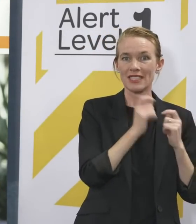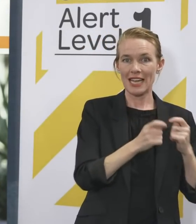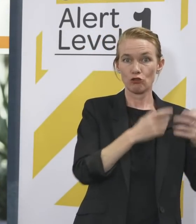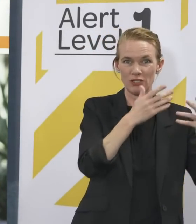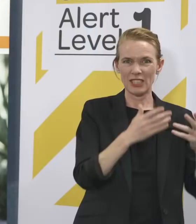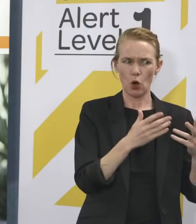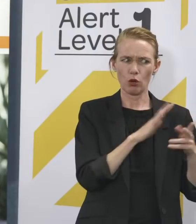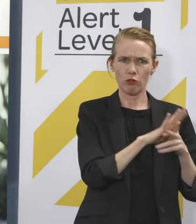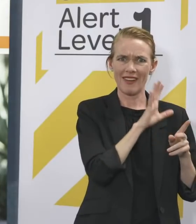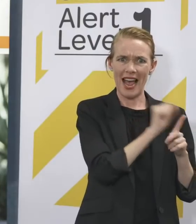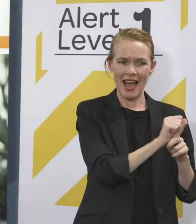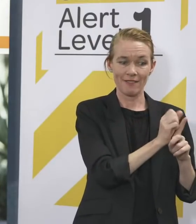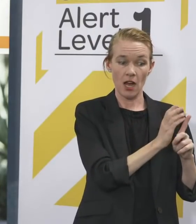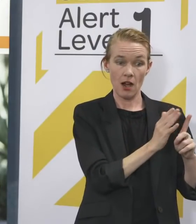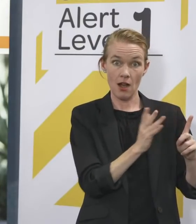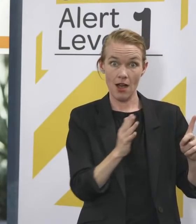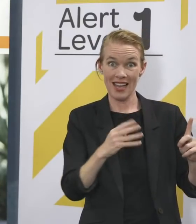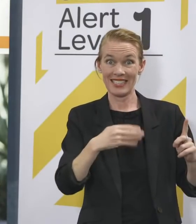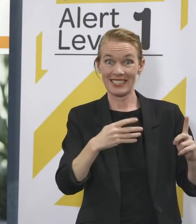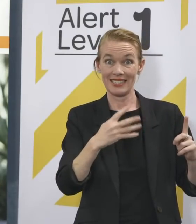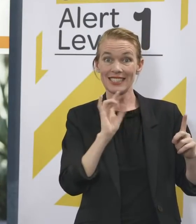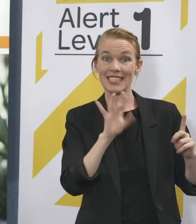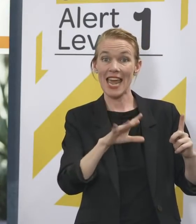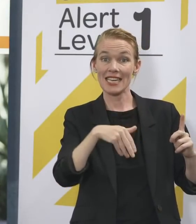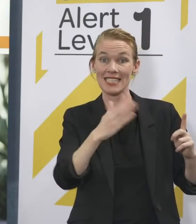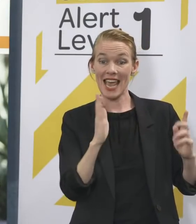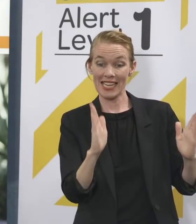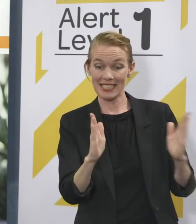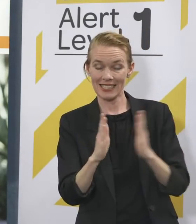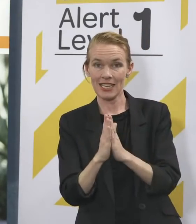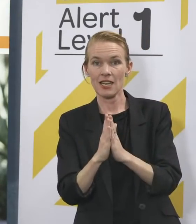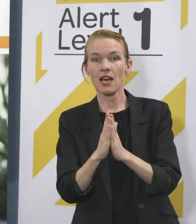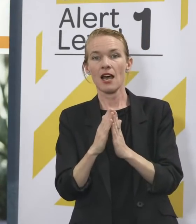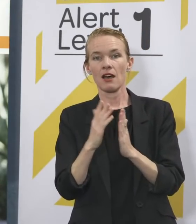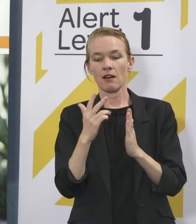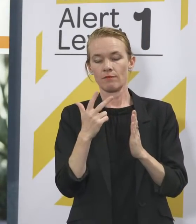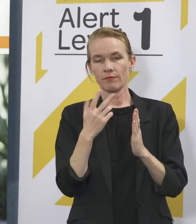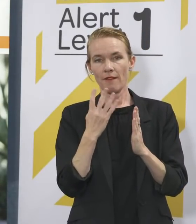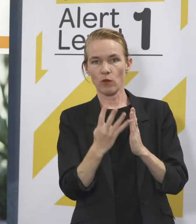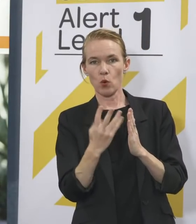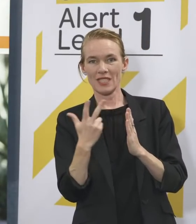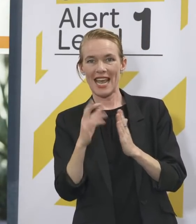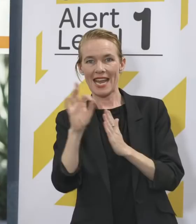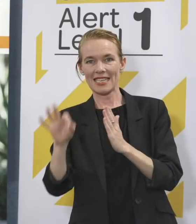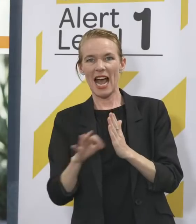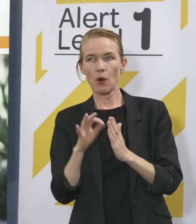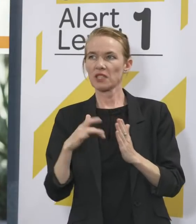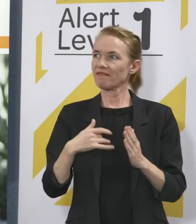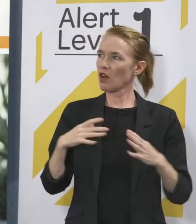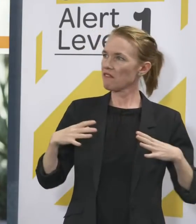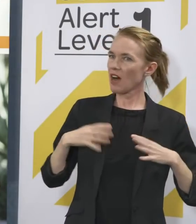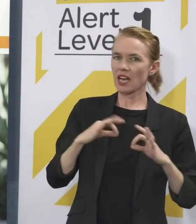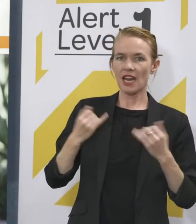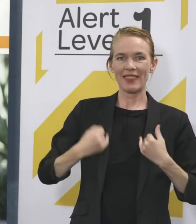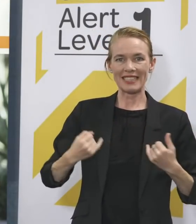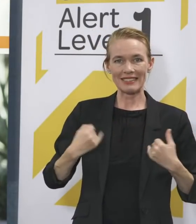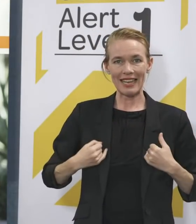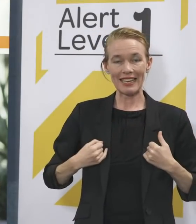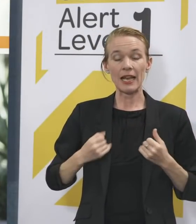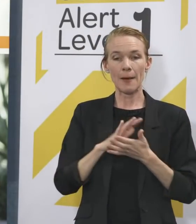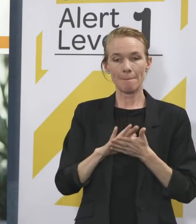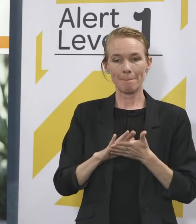least 48 hours symptom-free. So they're classified as recovered. Are they still self-isolating though? Not if they don't need